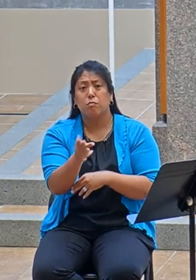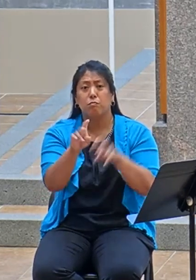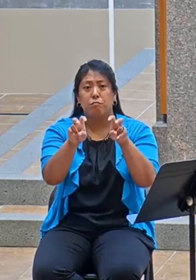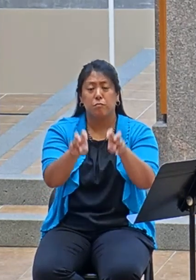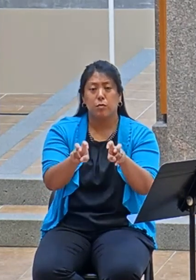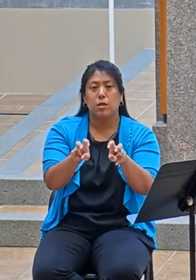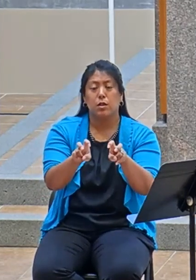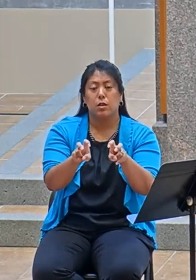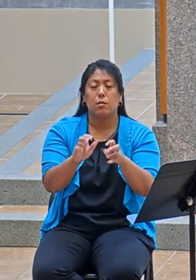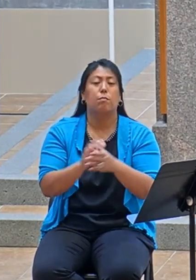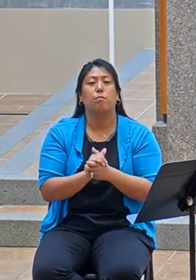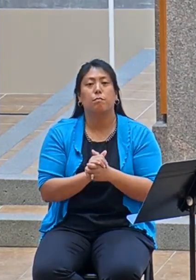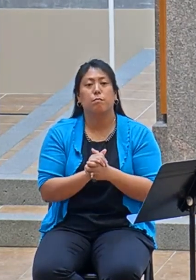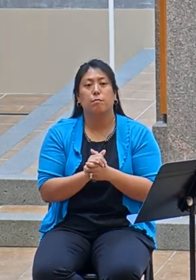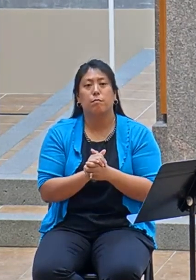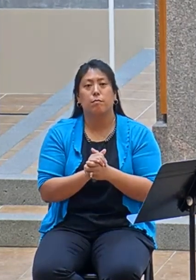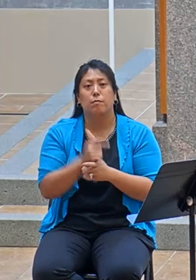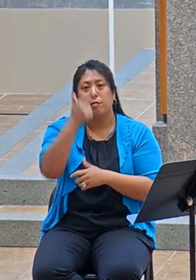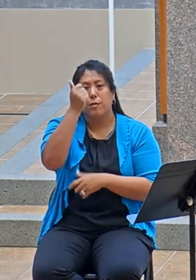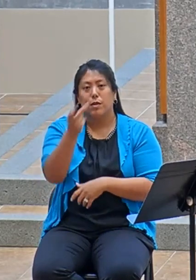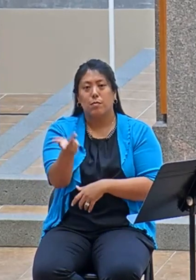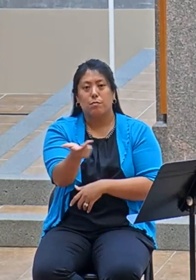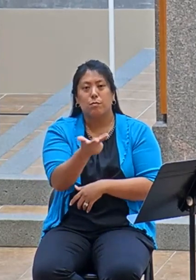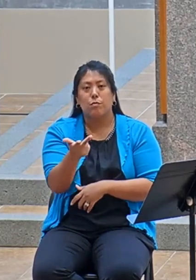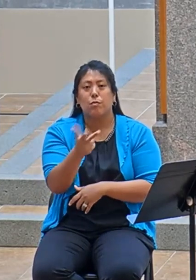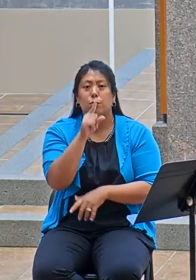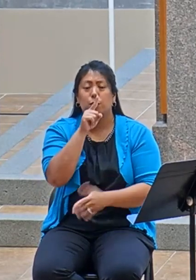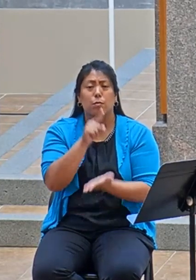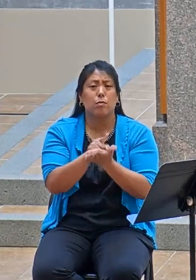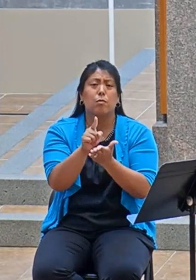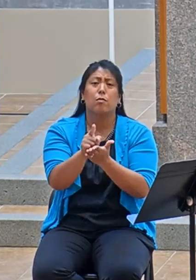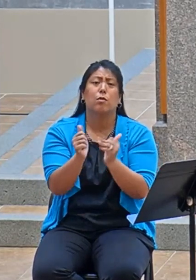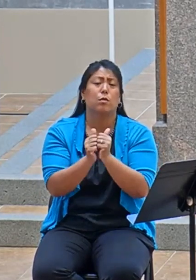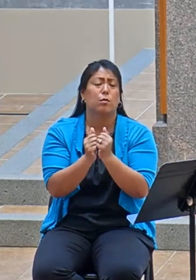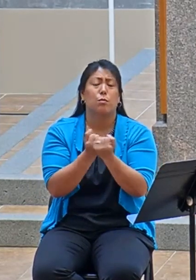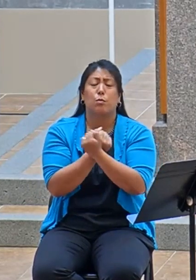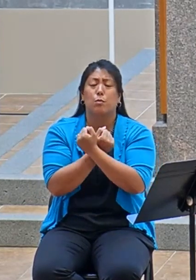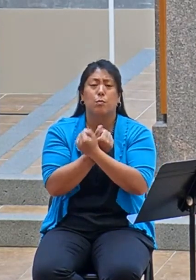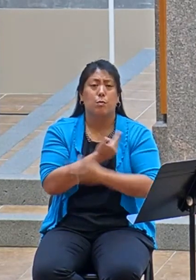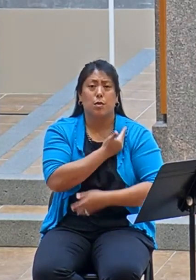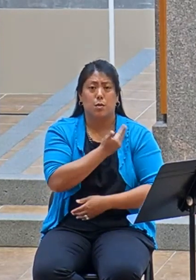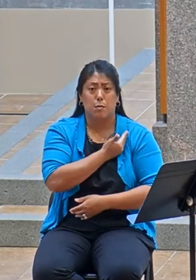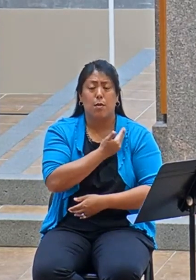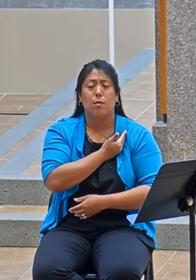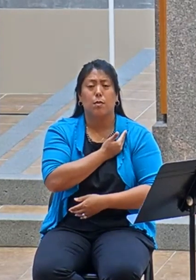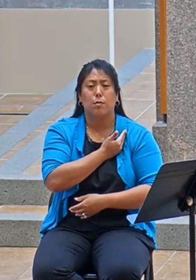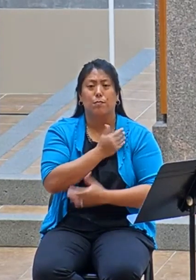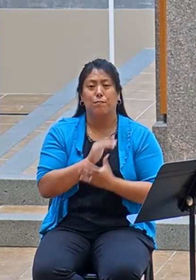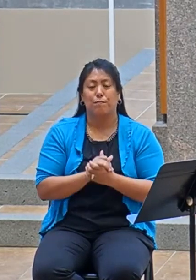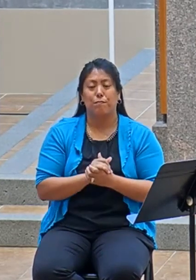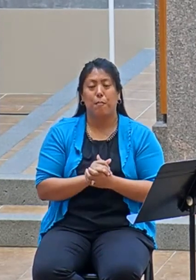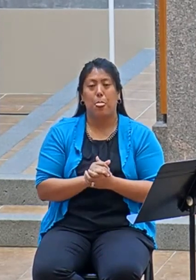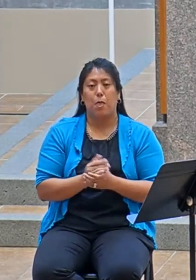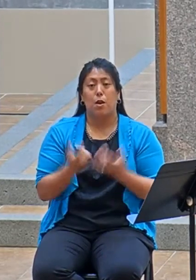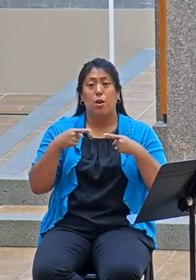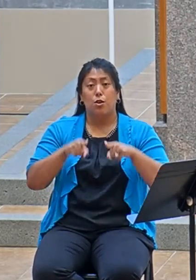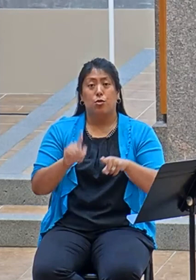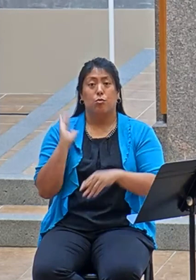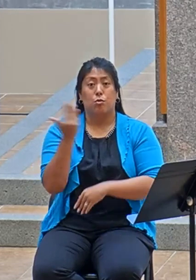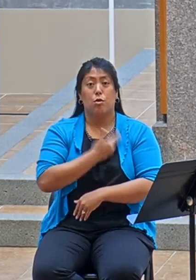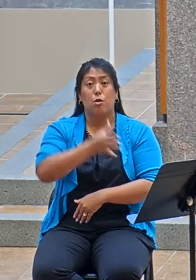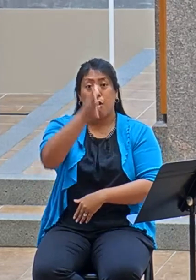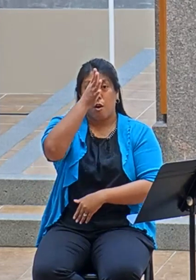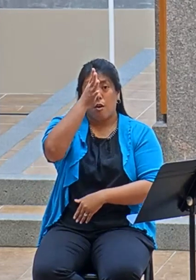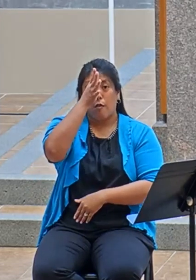because they were in love with this little one. And during the Our Father, the father put his hands